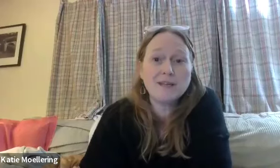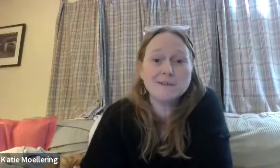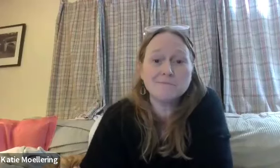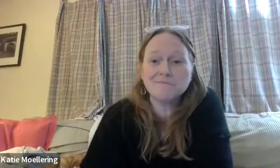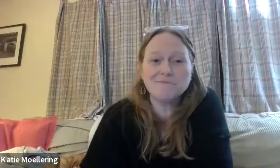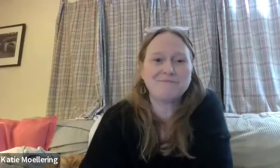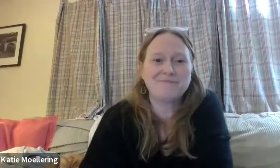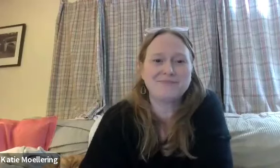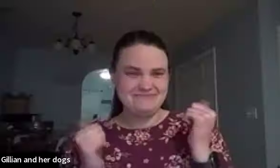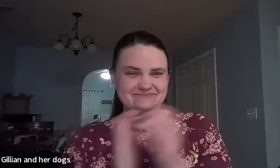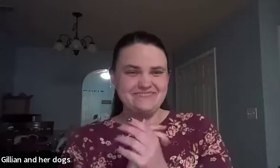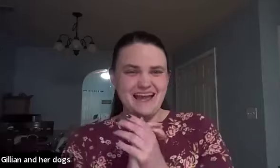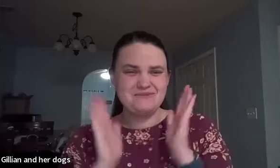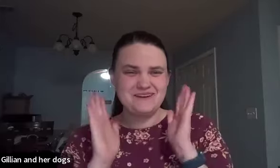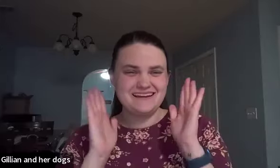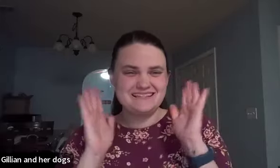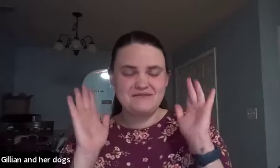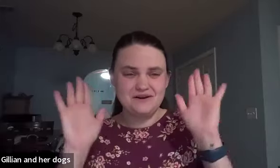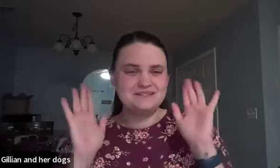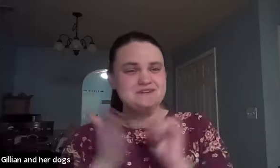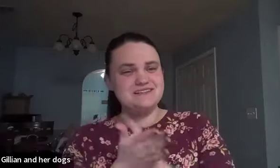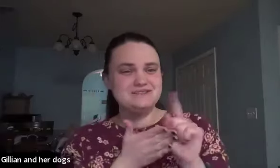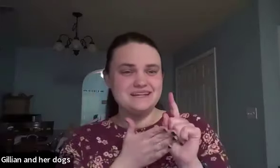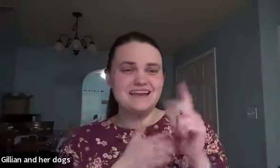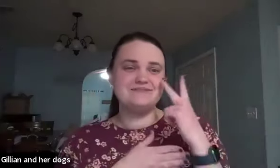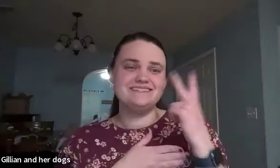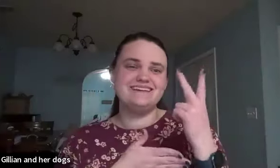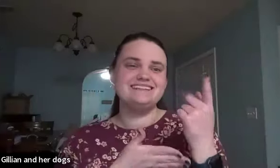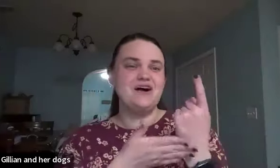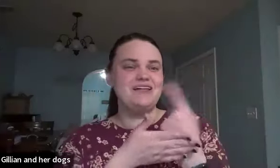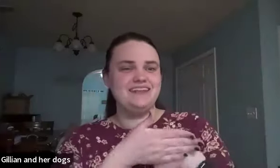week. yep. I hope you guys have an awesome rest of y'all's week, and I will see you guys all